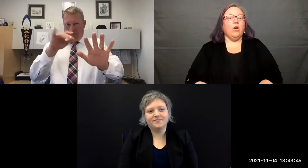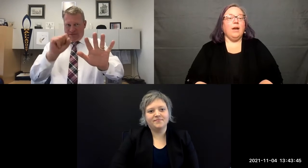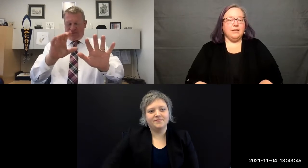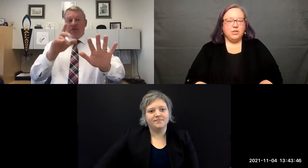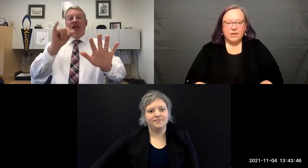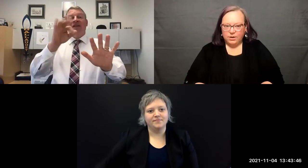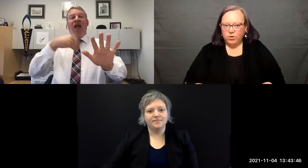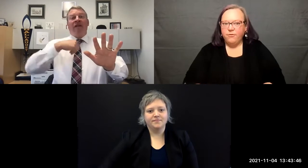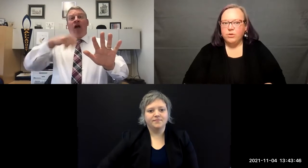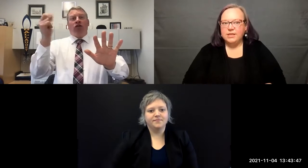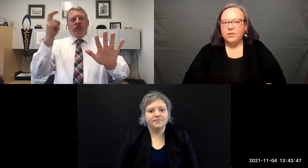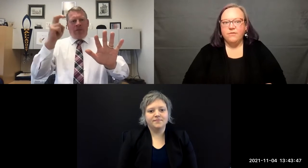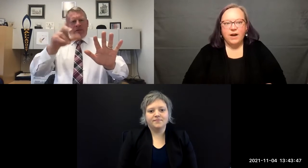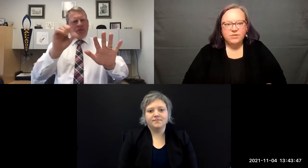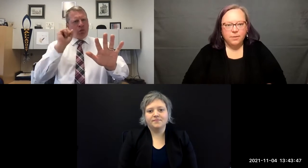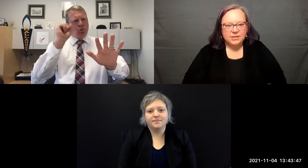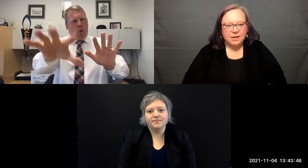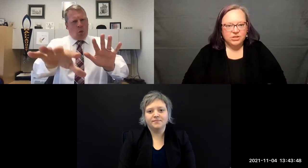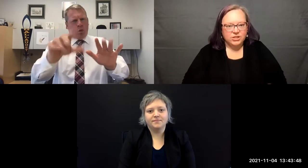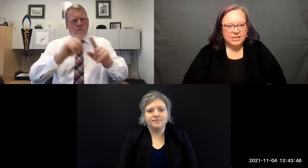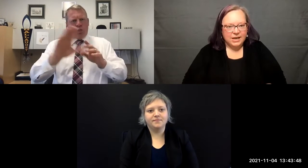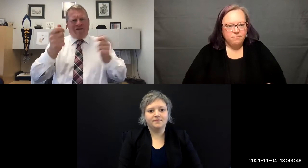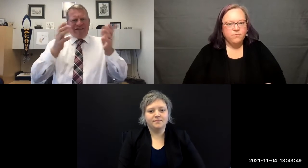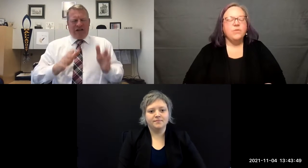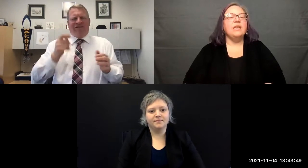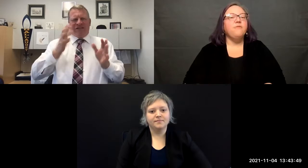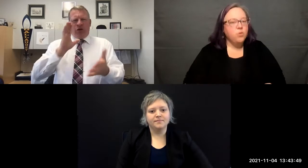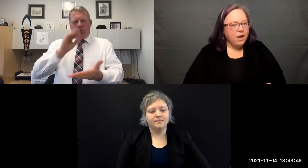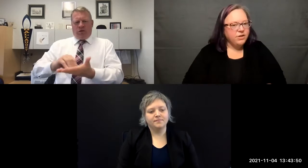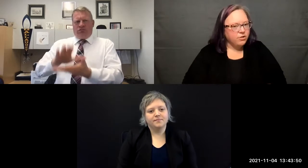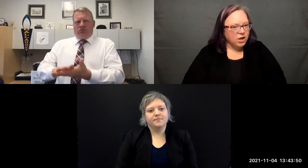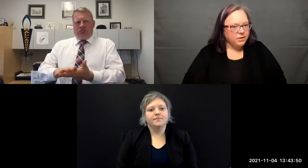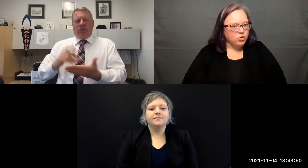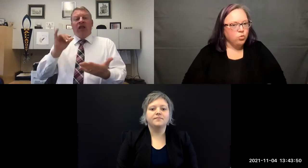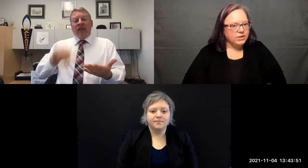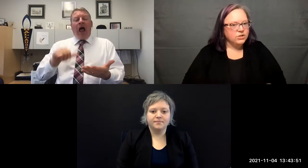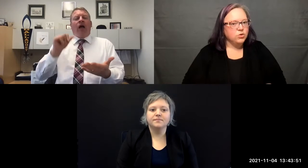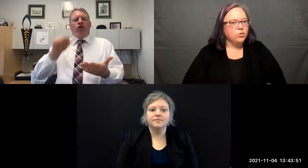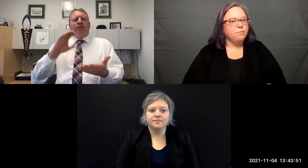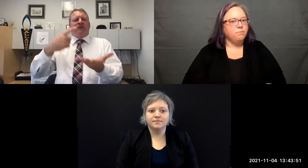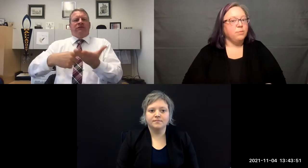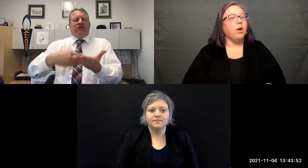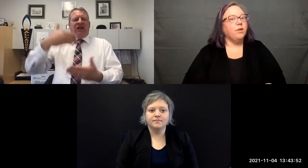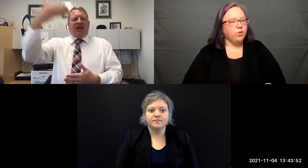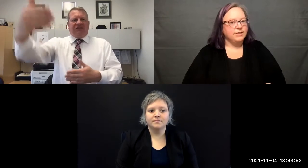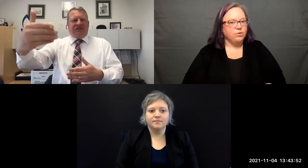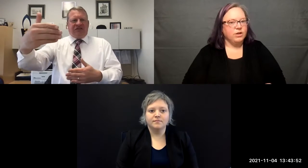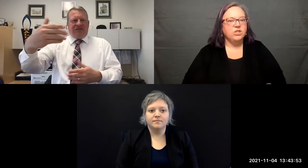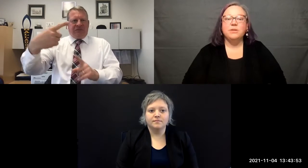Okay, so again, we're focusing on the 5 topics I mentioned today. If you have another topic you want to be brought up for consideration,